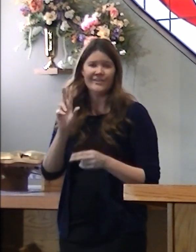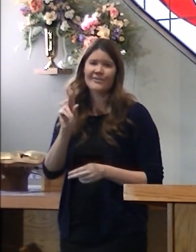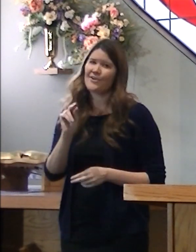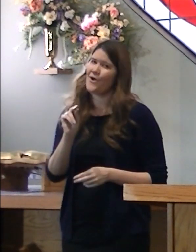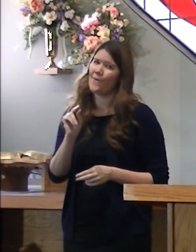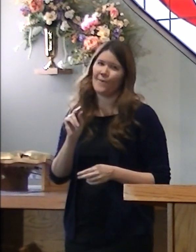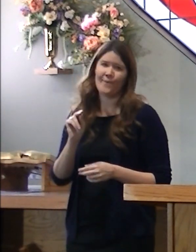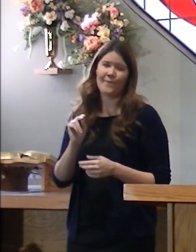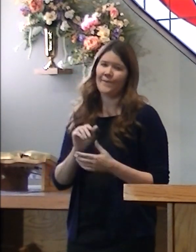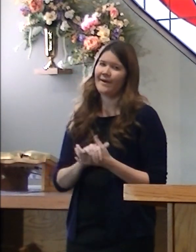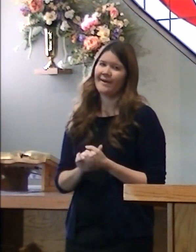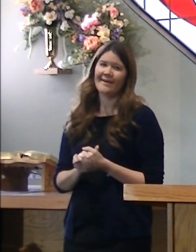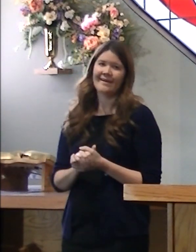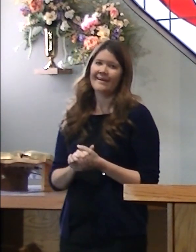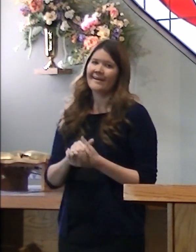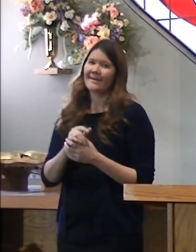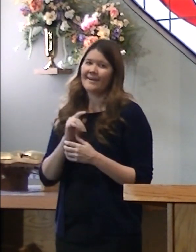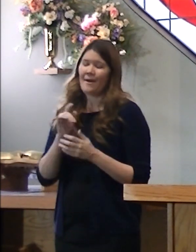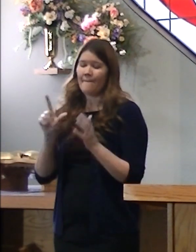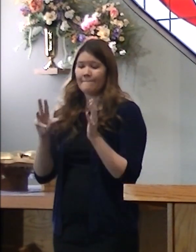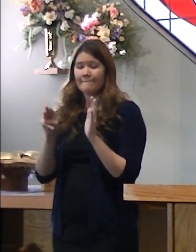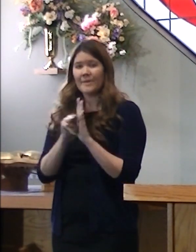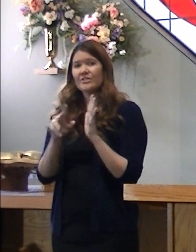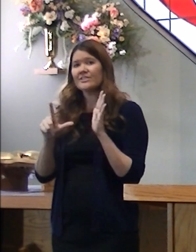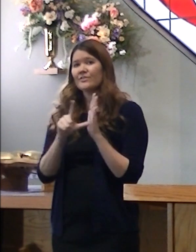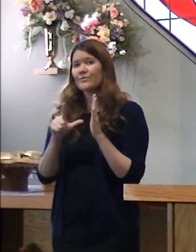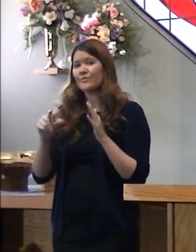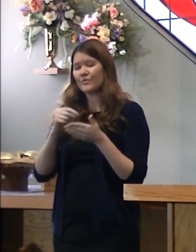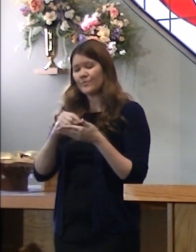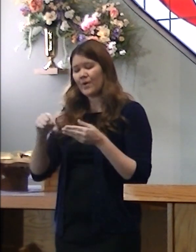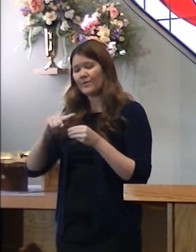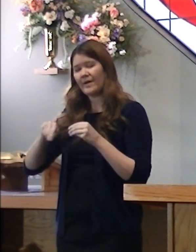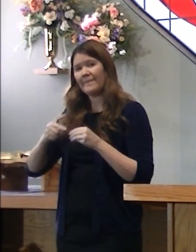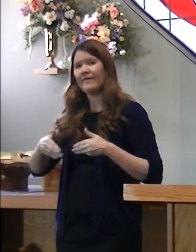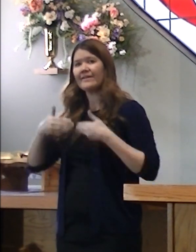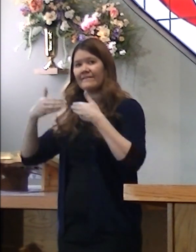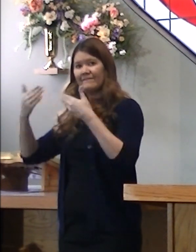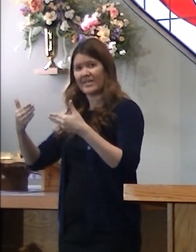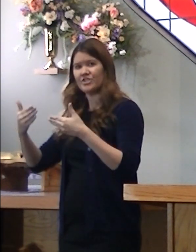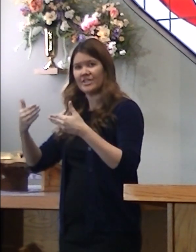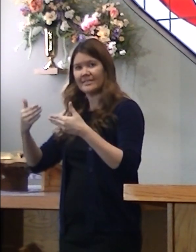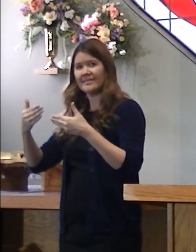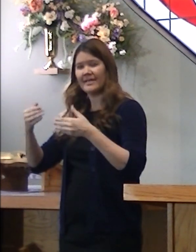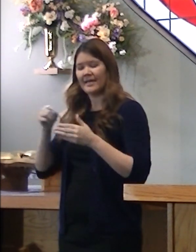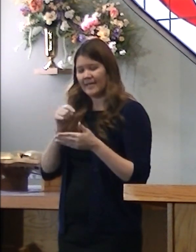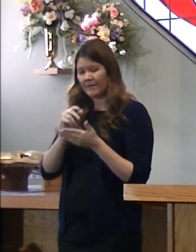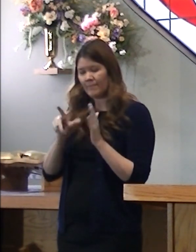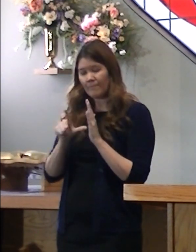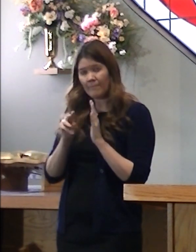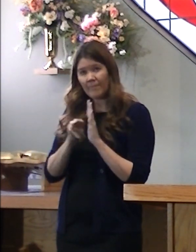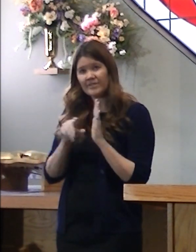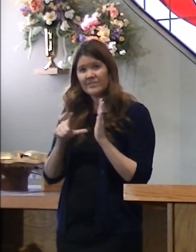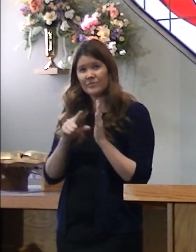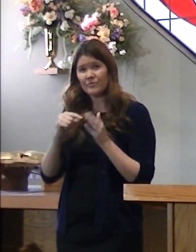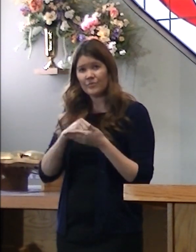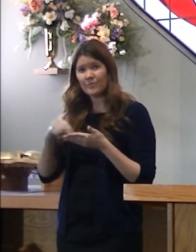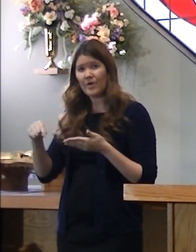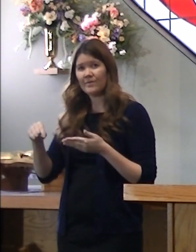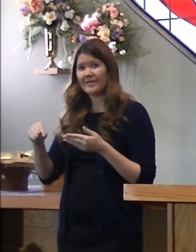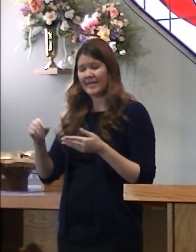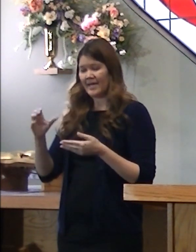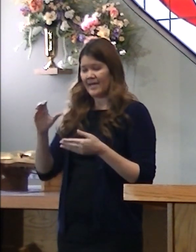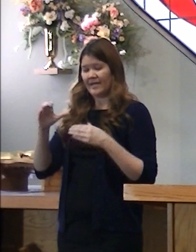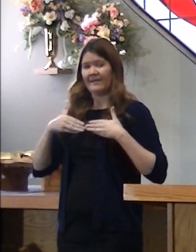no. In fact, Martin Luther wrote about confession in the Small Catechism. He wrote that confession has